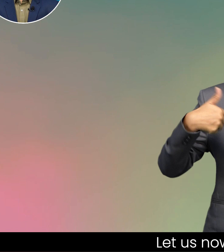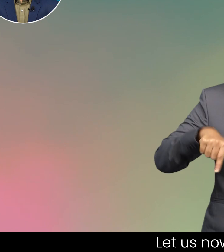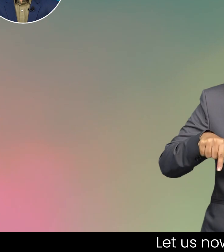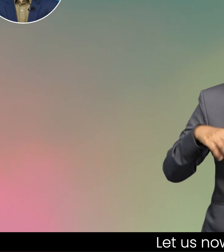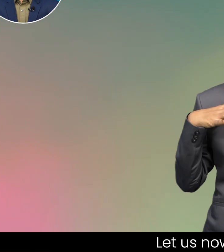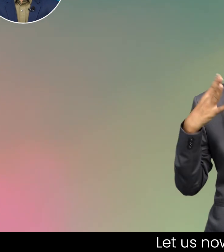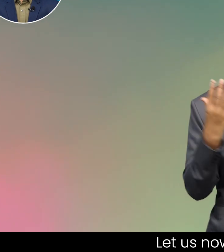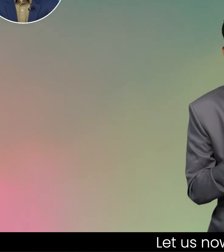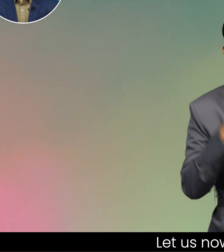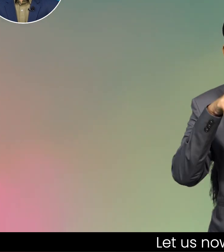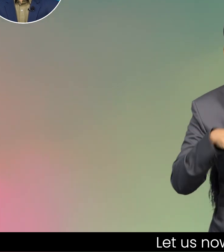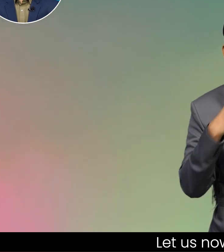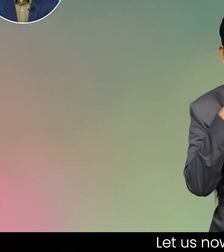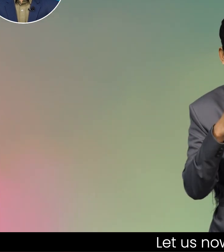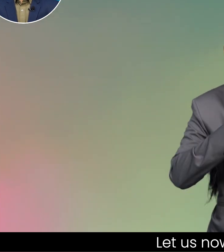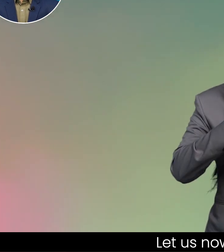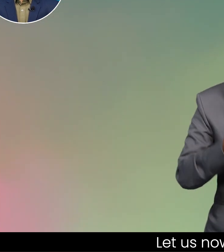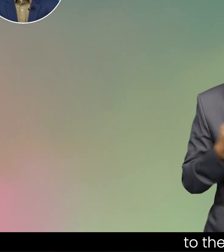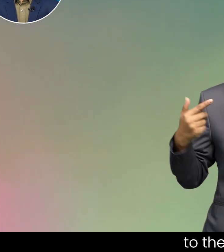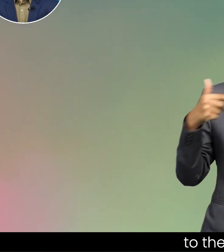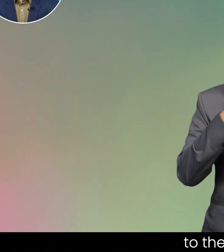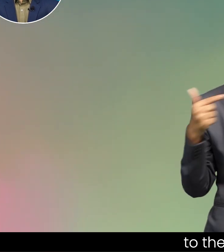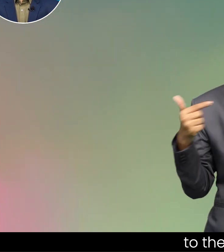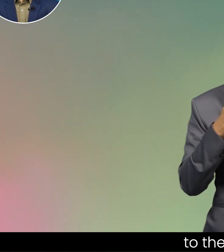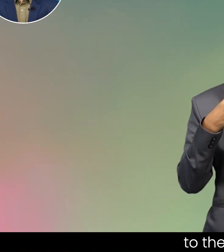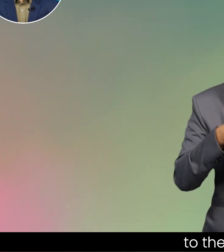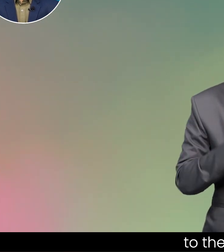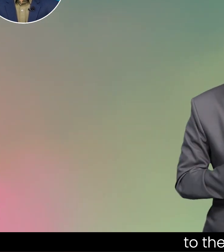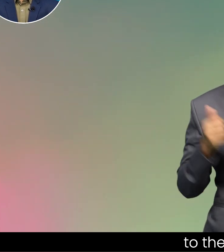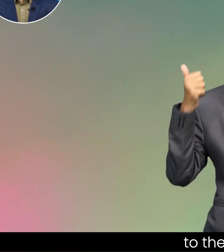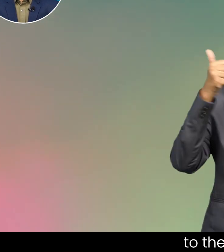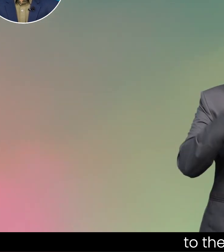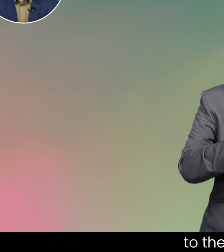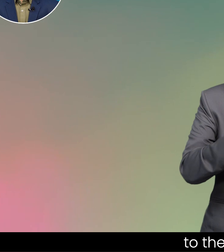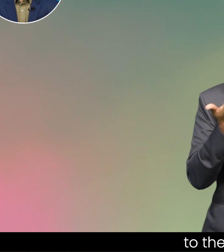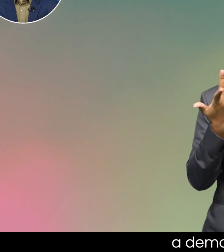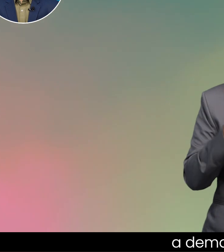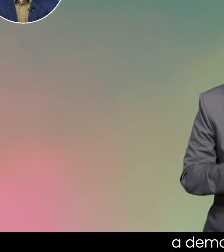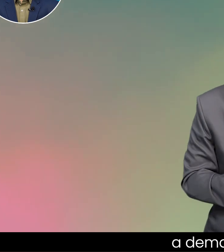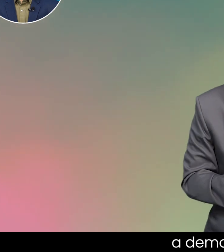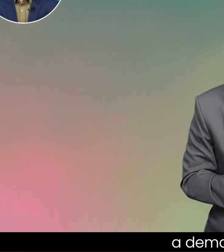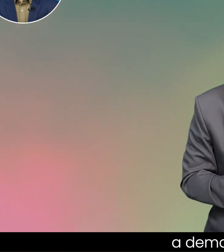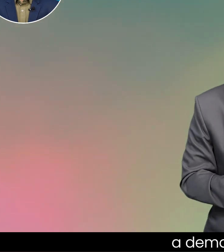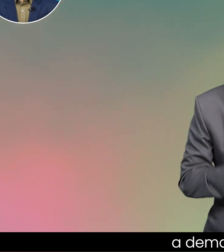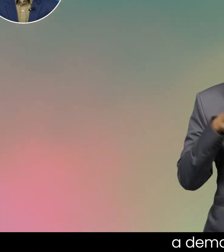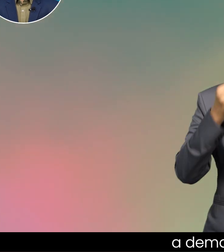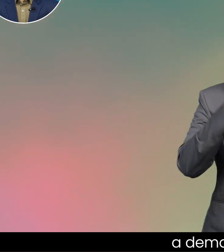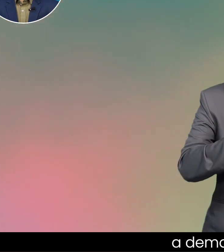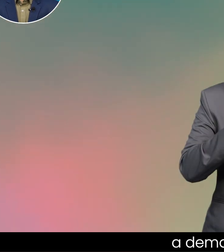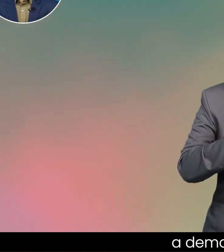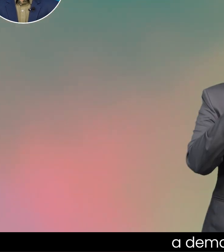Let us now see how conflict led to the establishment of a democratic